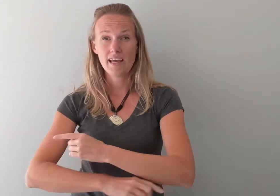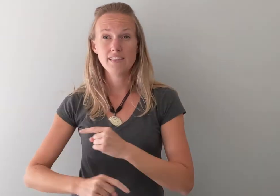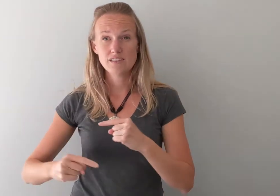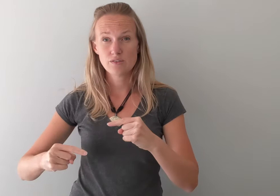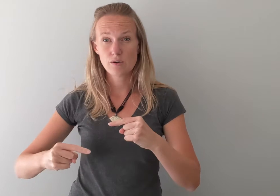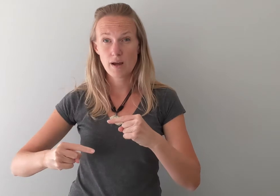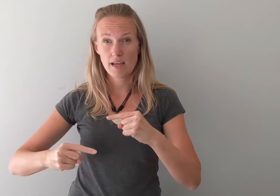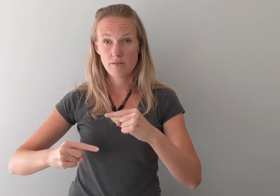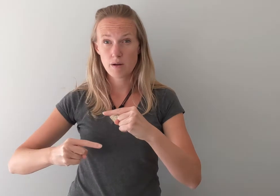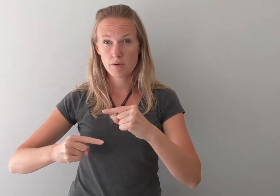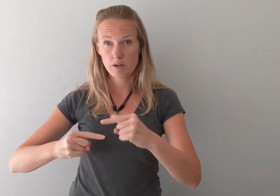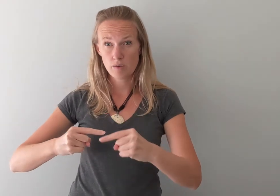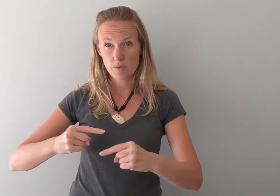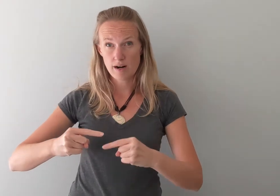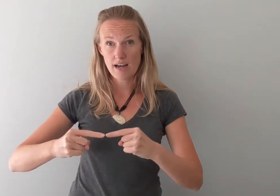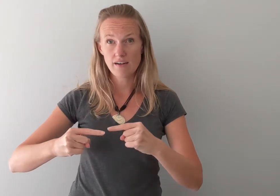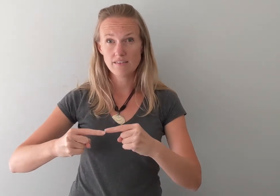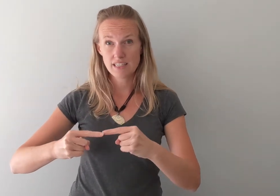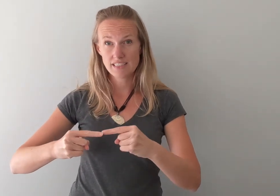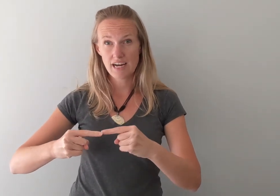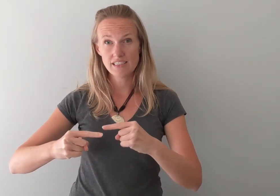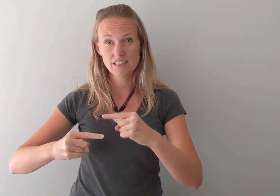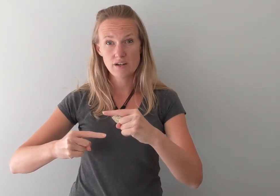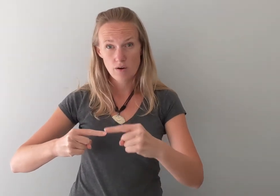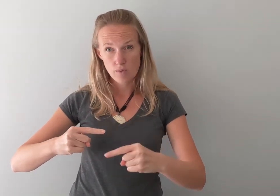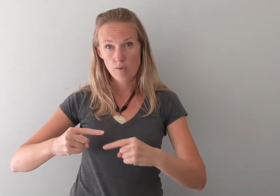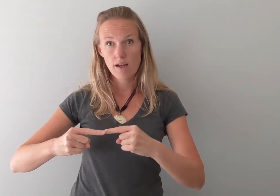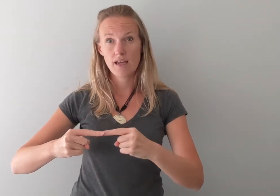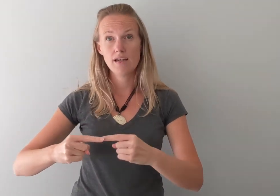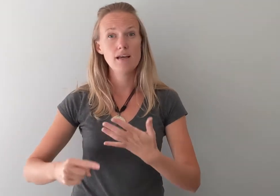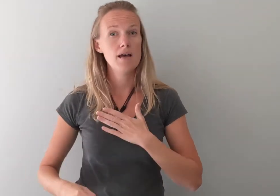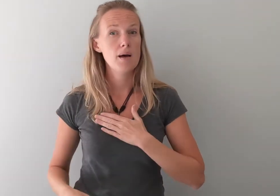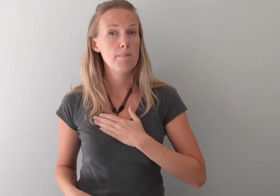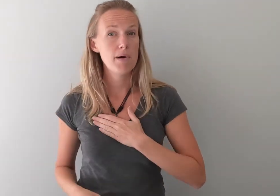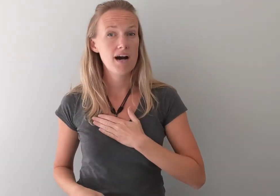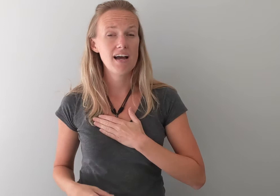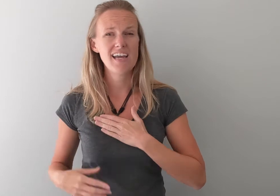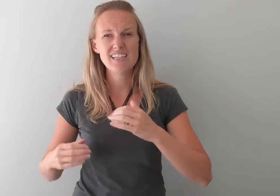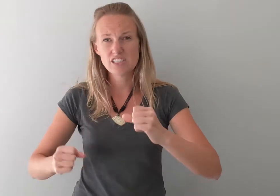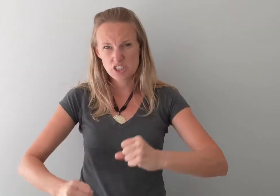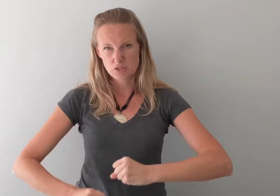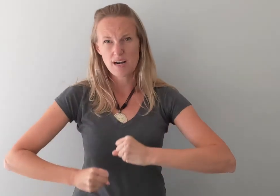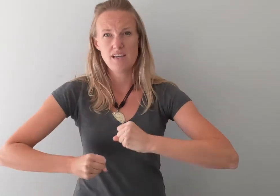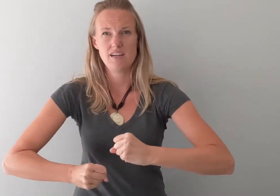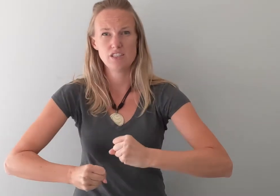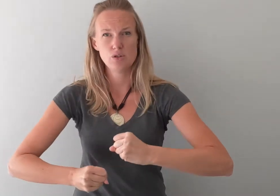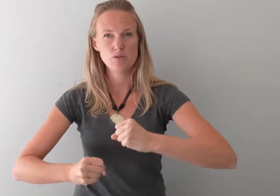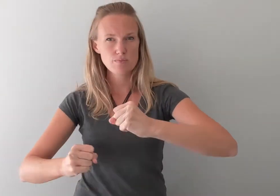when, so for when, remember we go around and then touch. When my, and then strength, you gotta show those